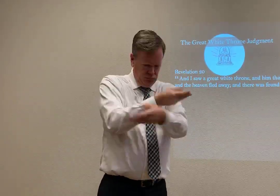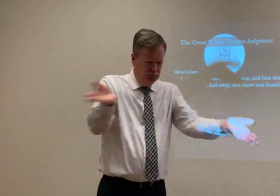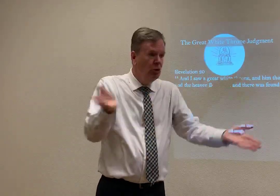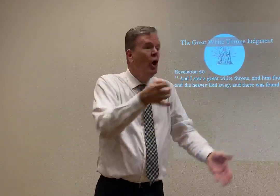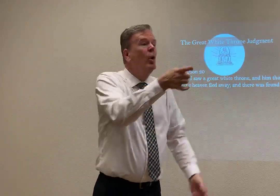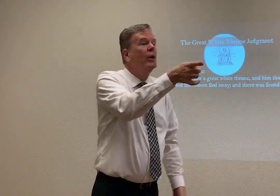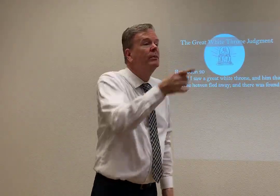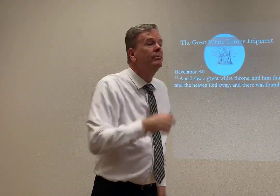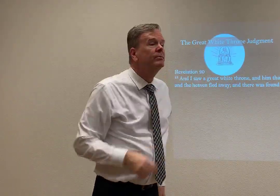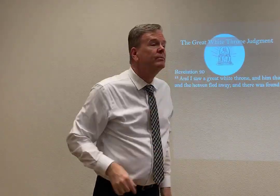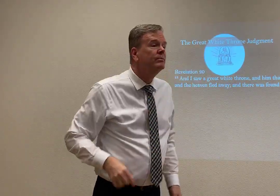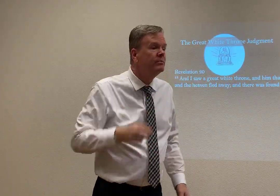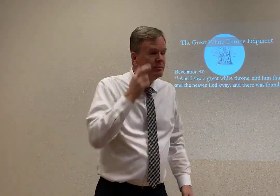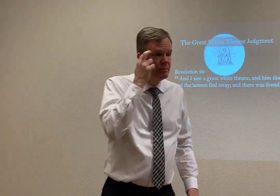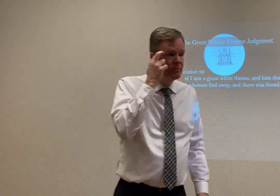it.